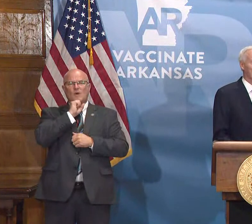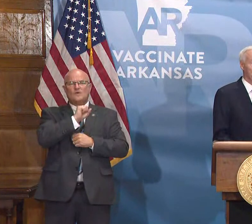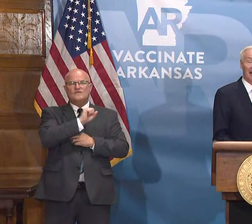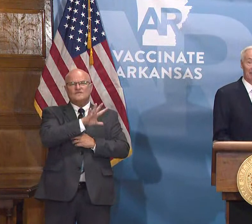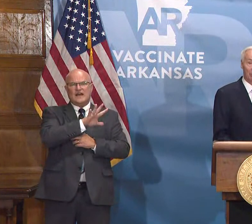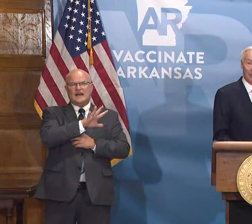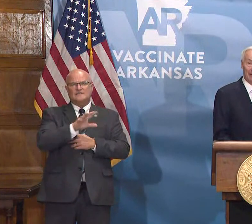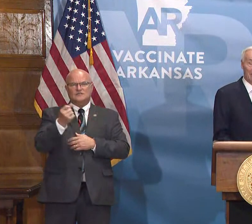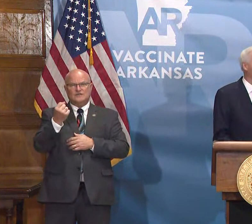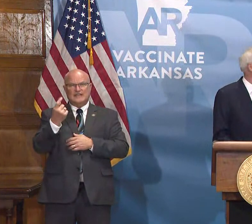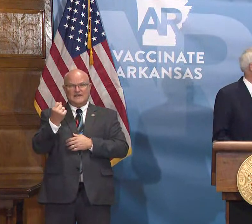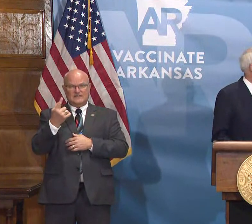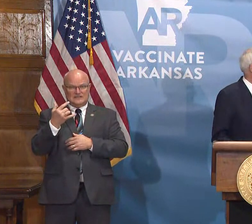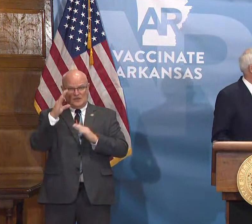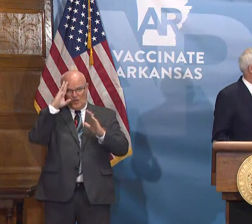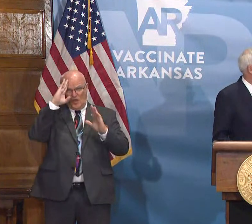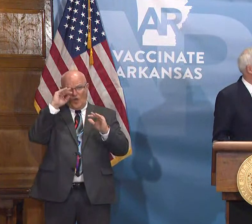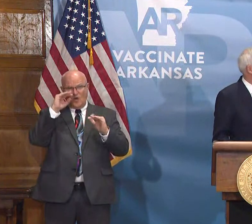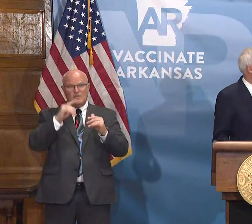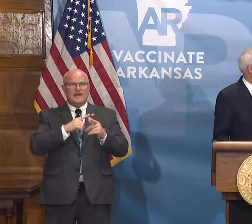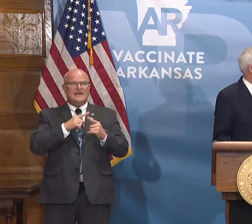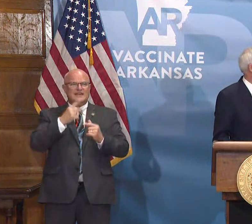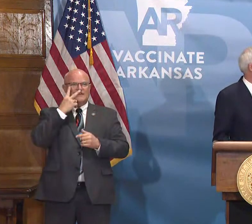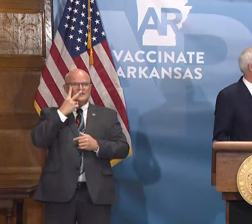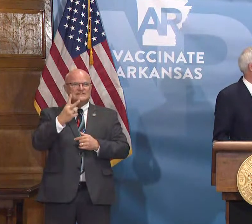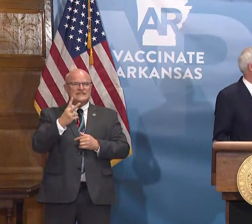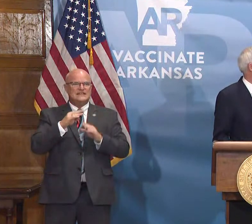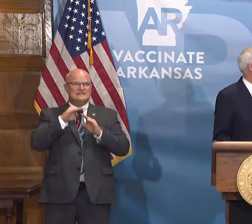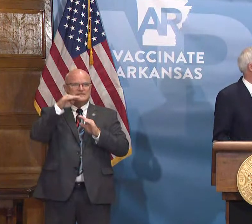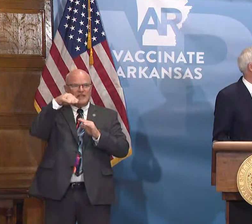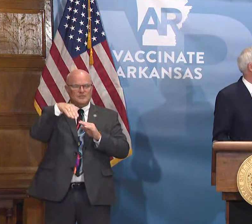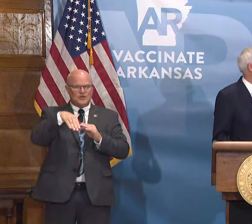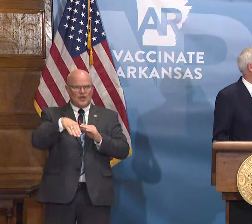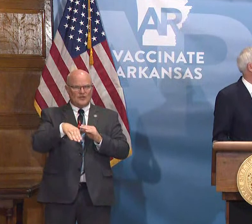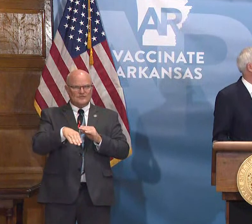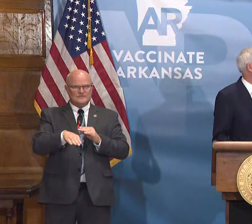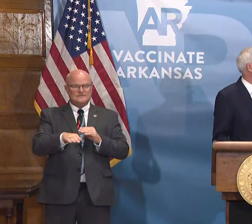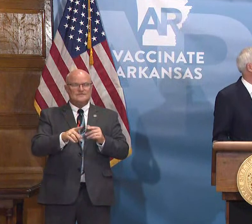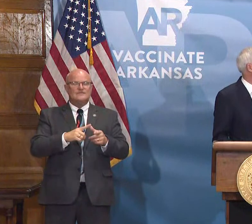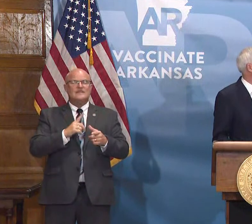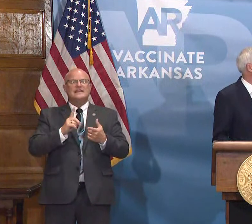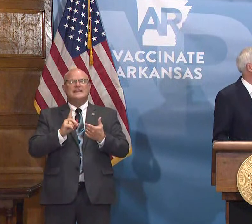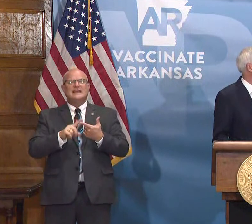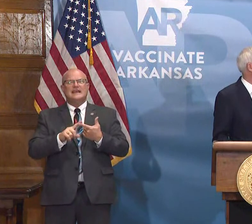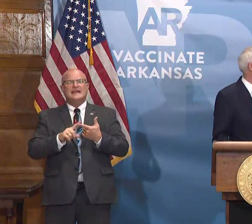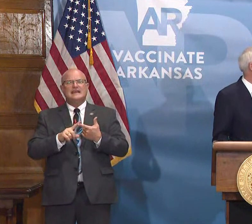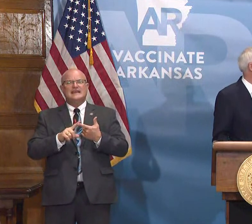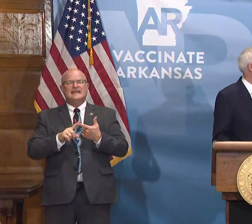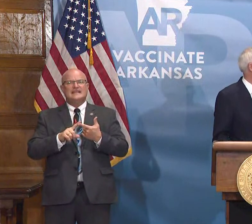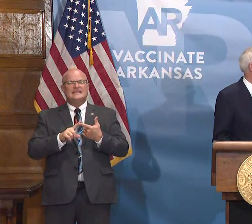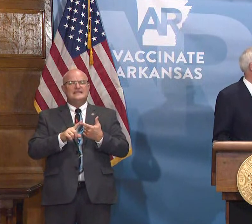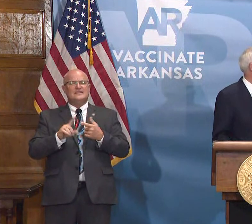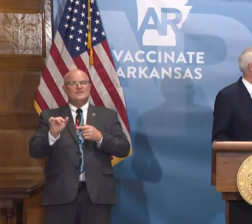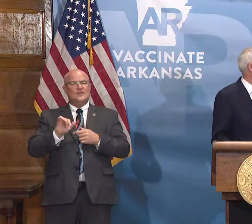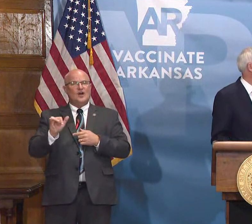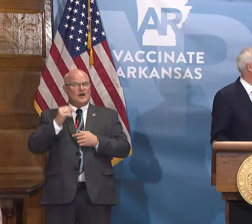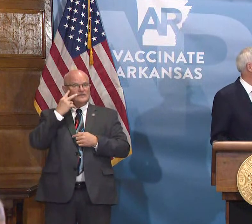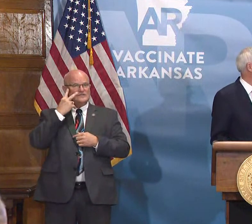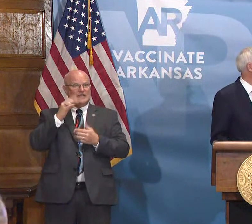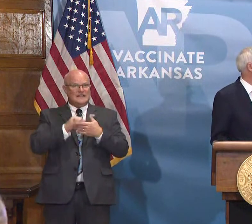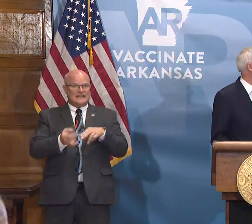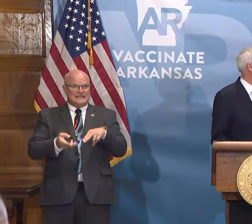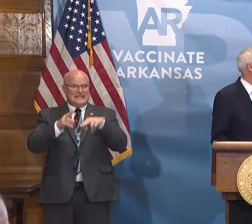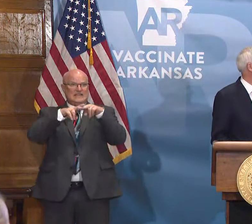ages 5 to 11. And then you can see how it tapered off. But then you've also seen